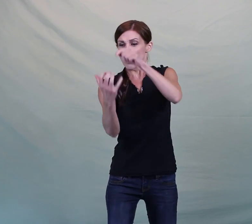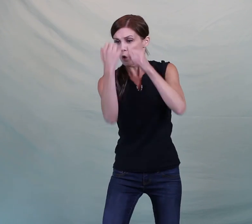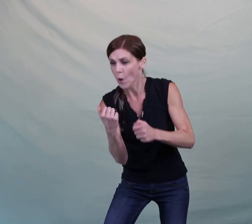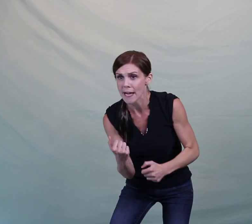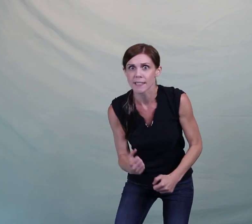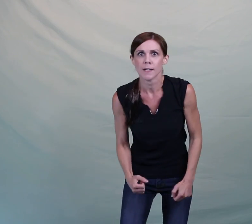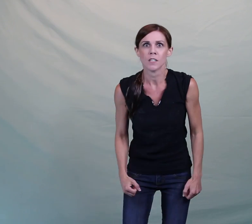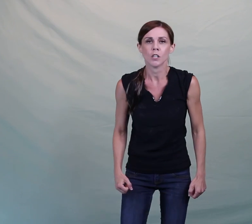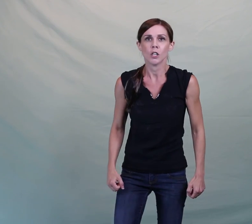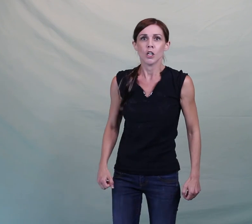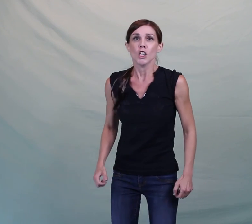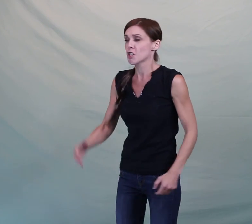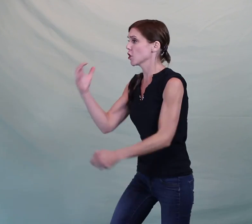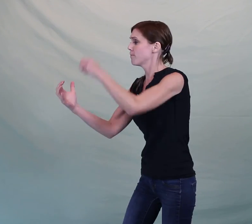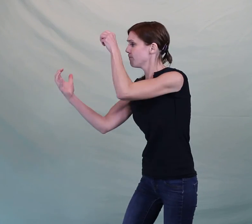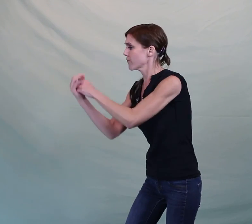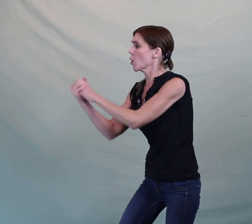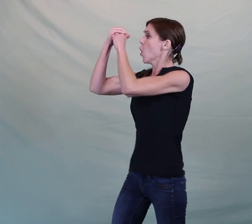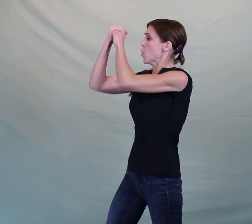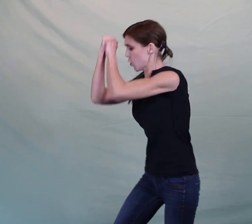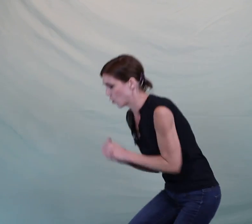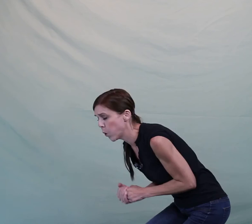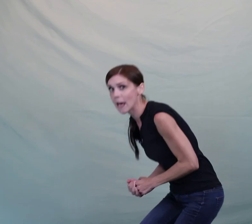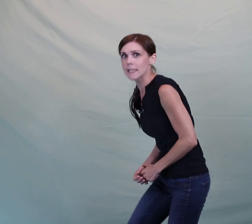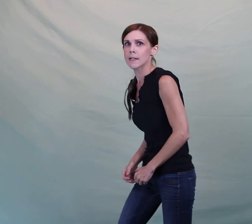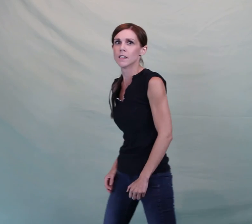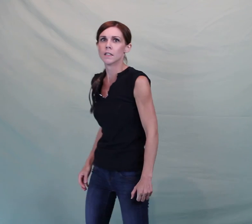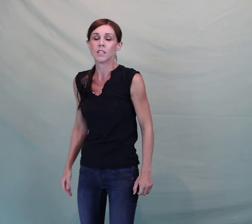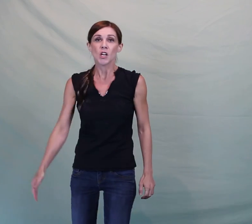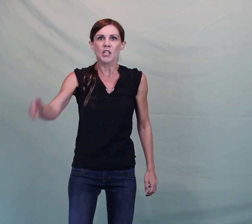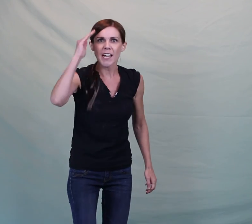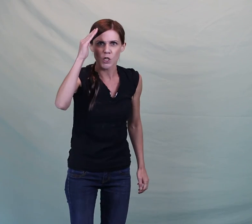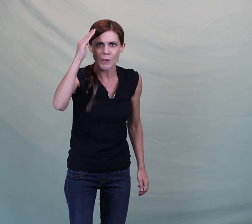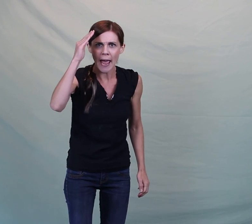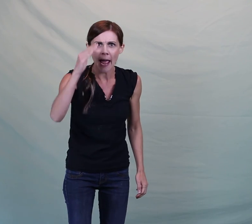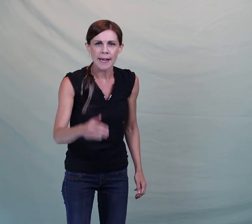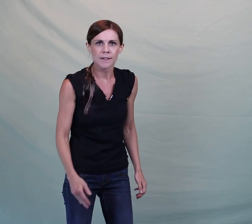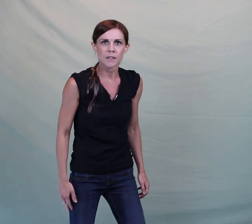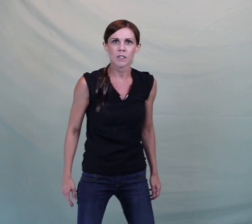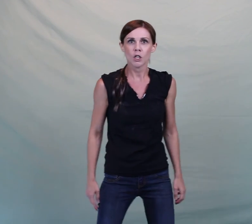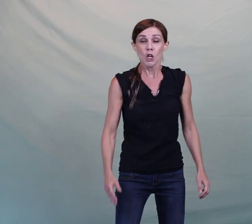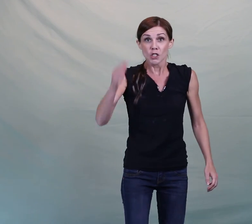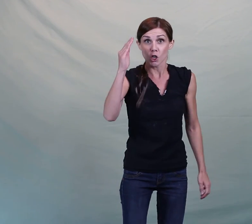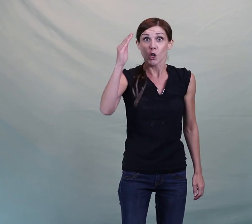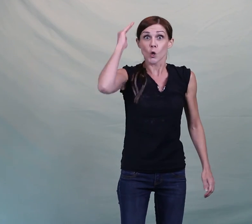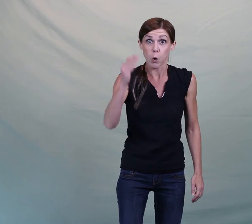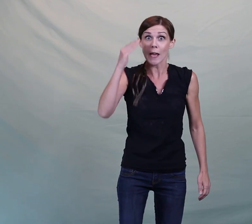Quit! Just quit! Yes, you can! Just quit!